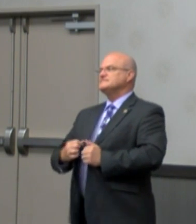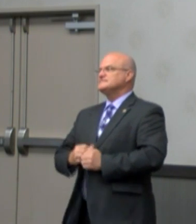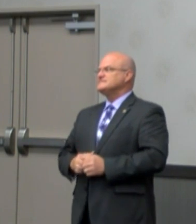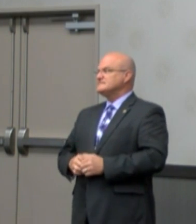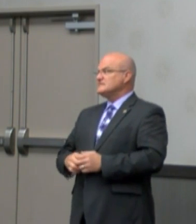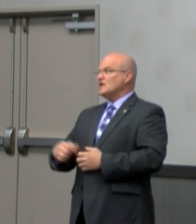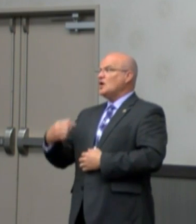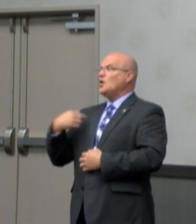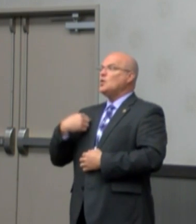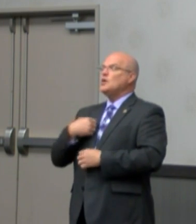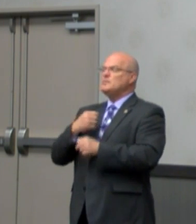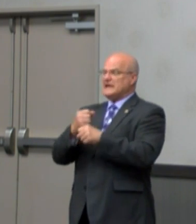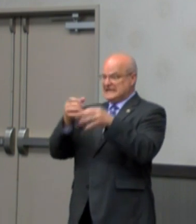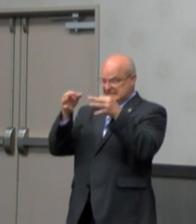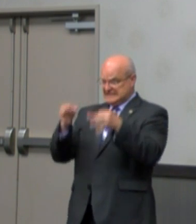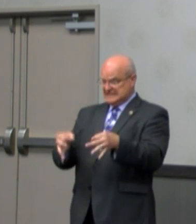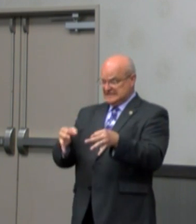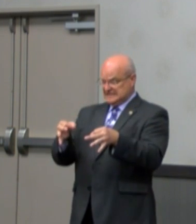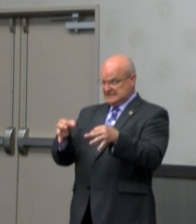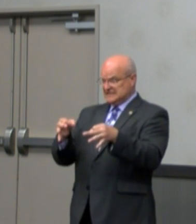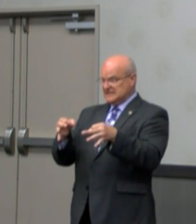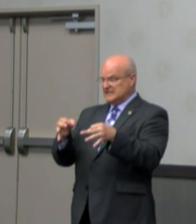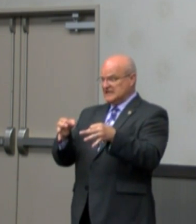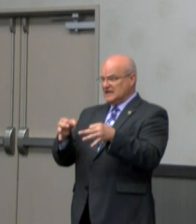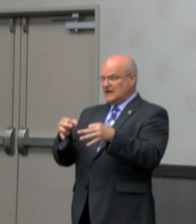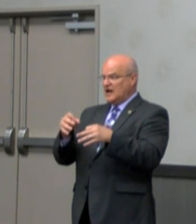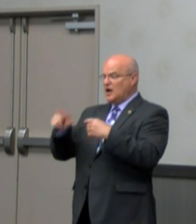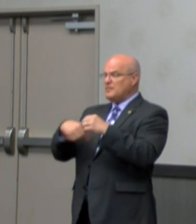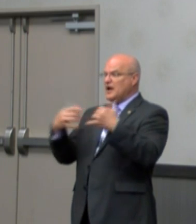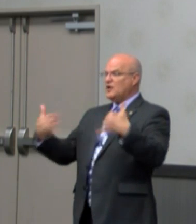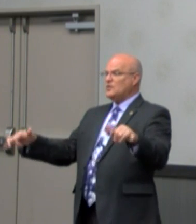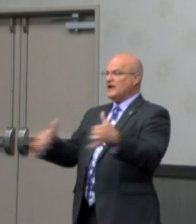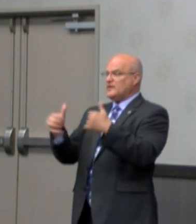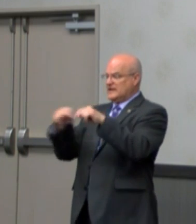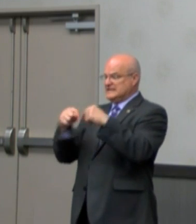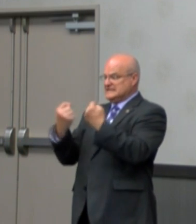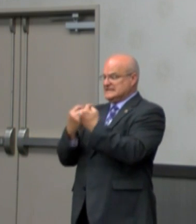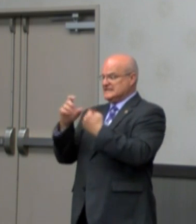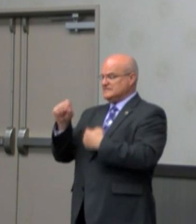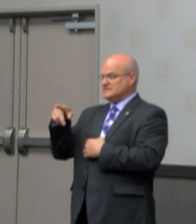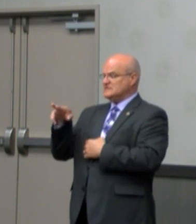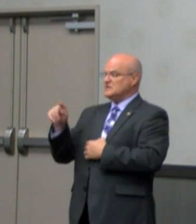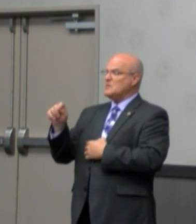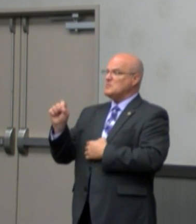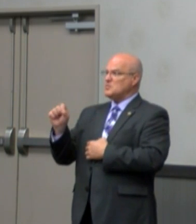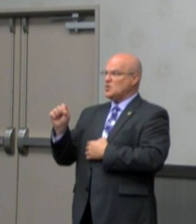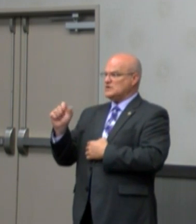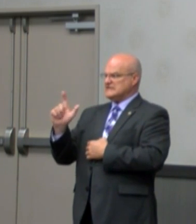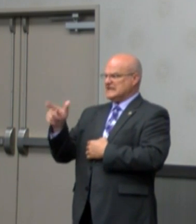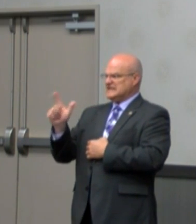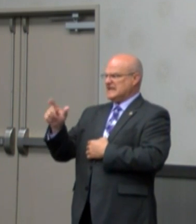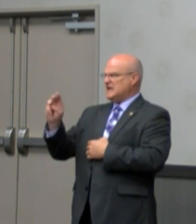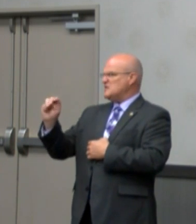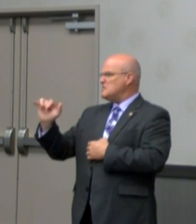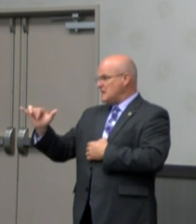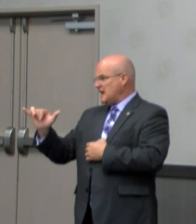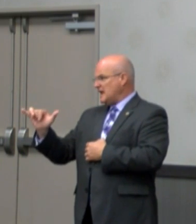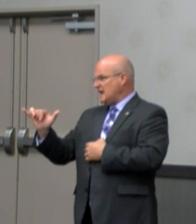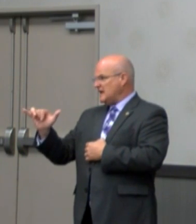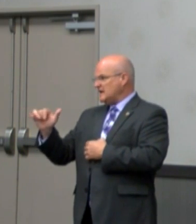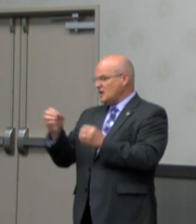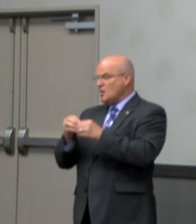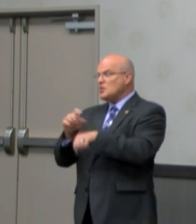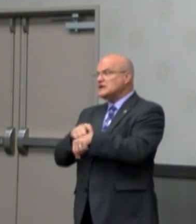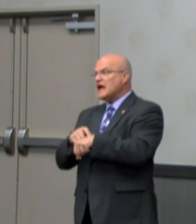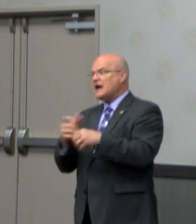We're going to make a decision on recreational team sports later in May. We want to give it a little bit